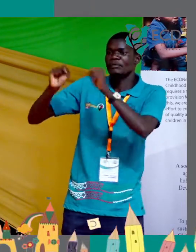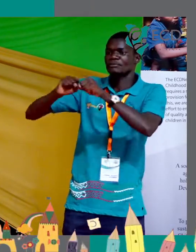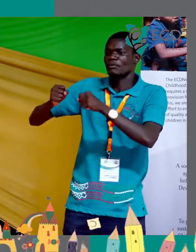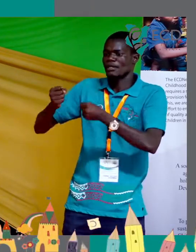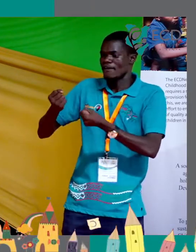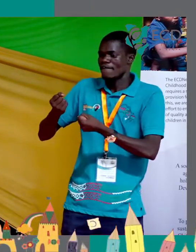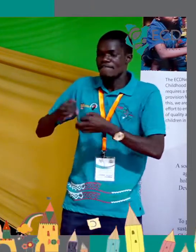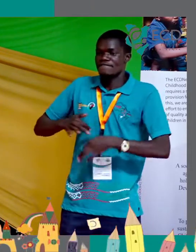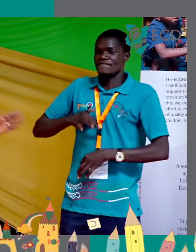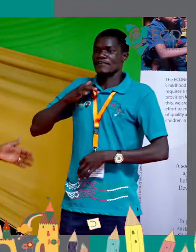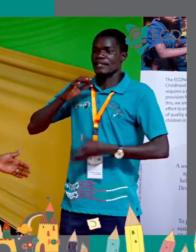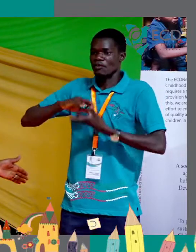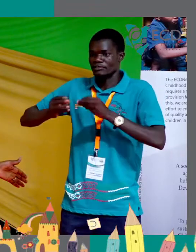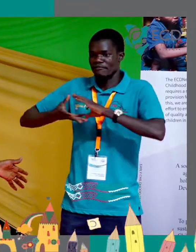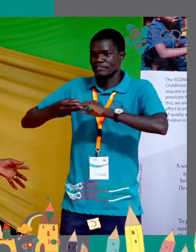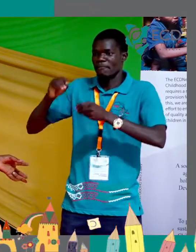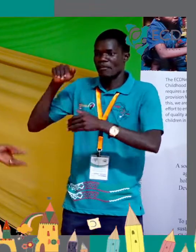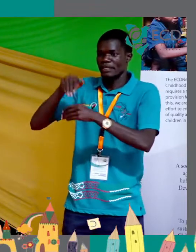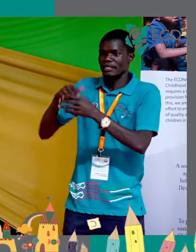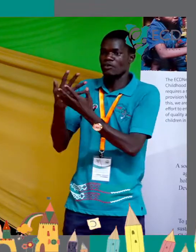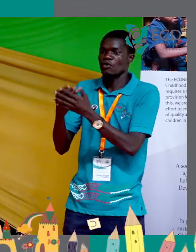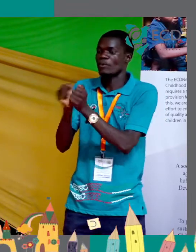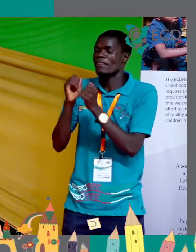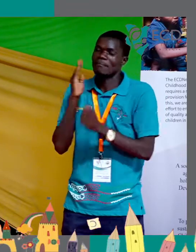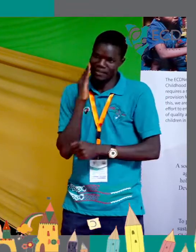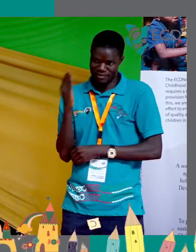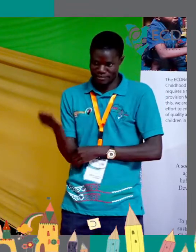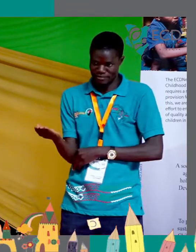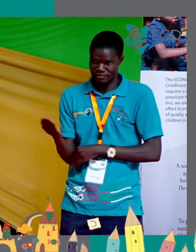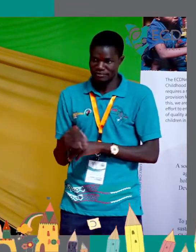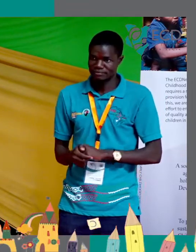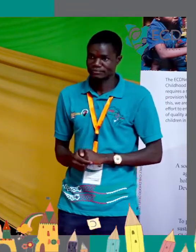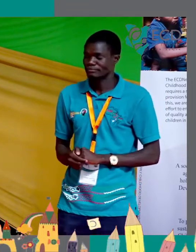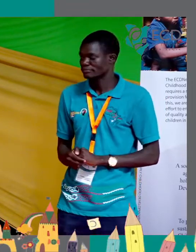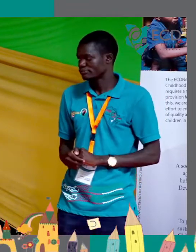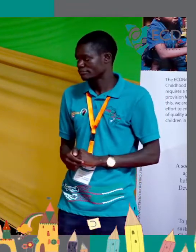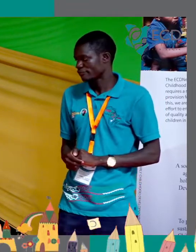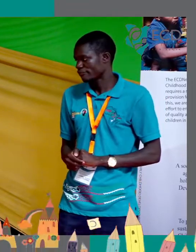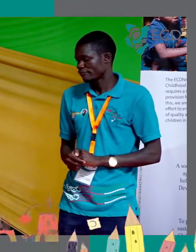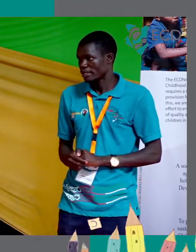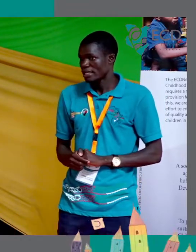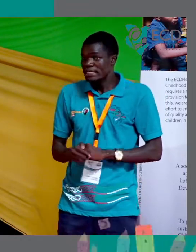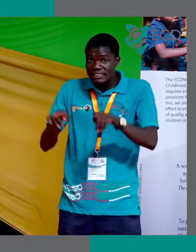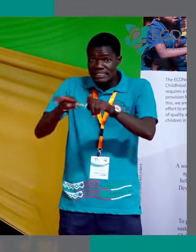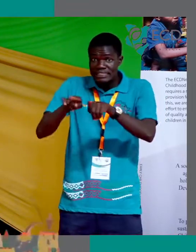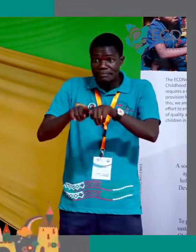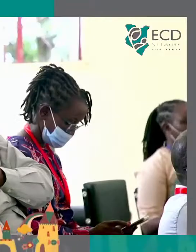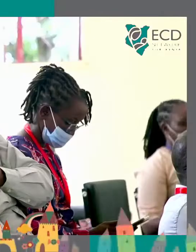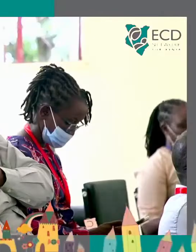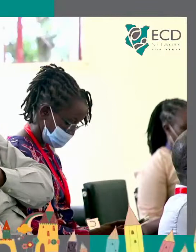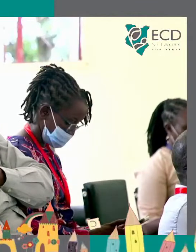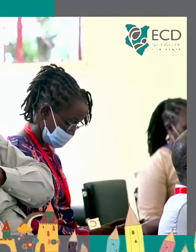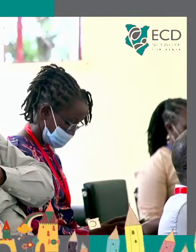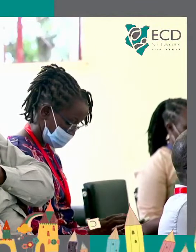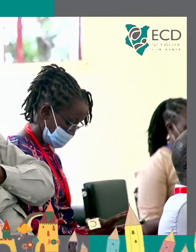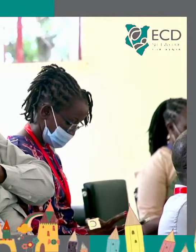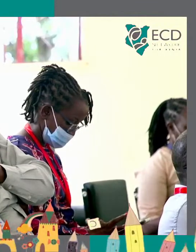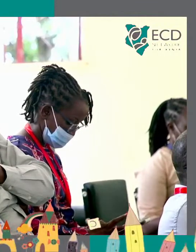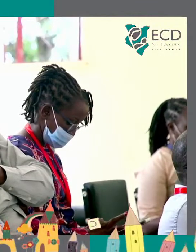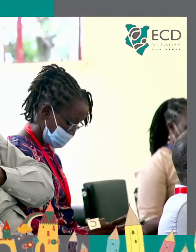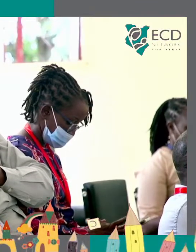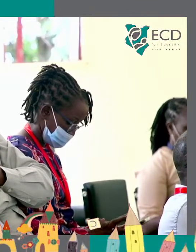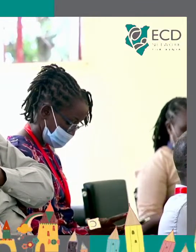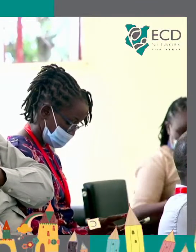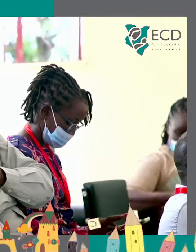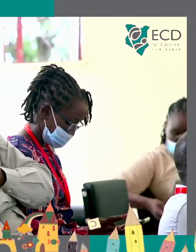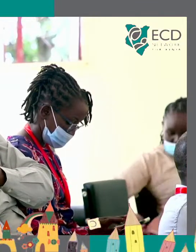that until this mother leaves the prison, the baby will be with us. And during COVID-19, what we did is that we